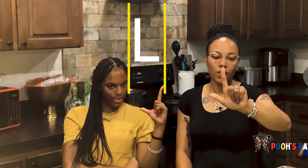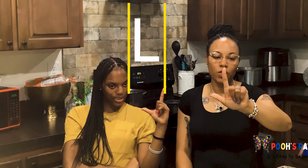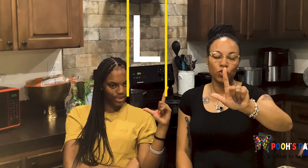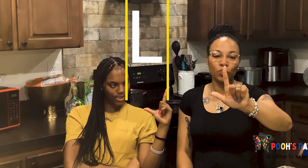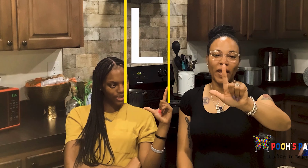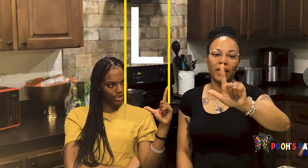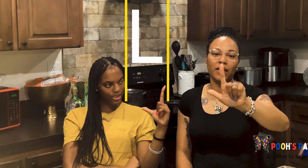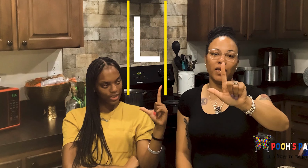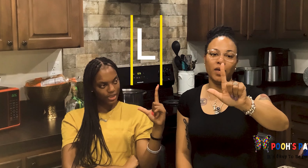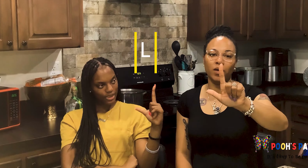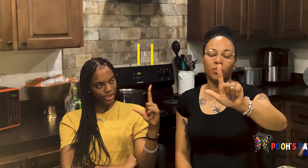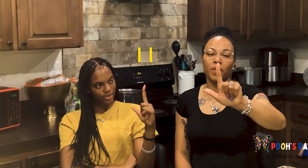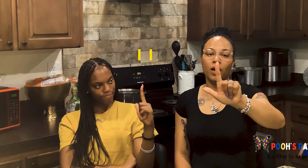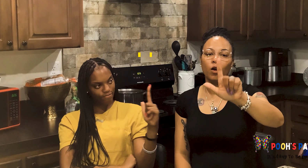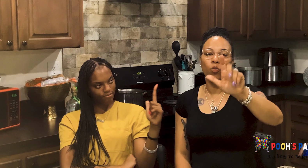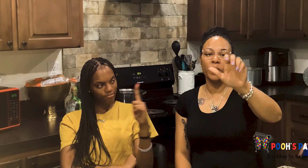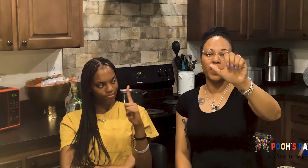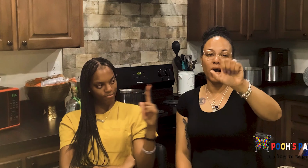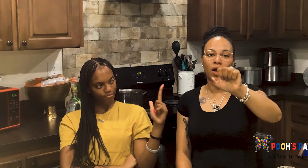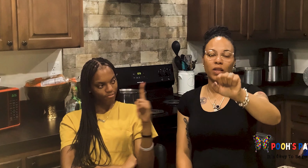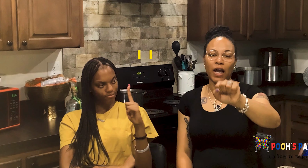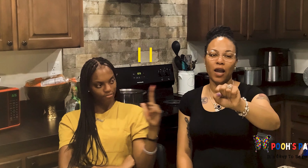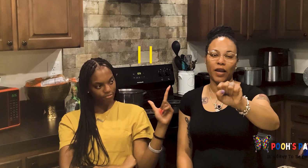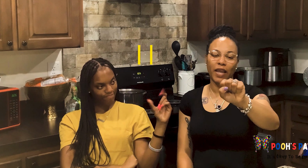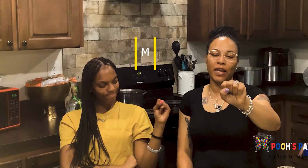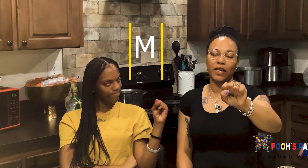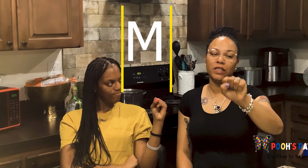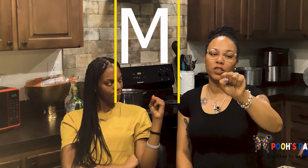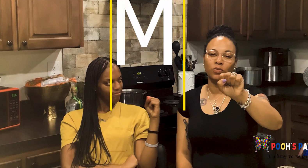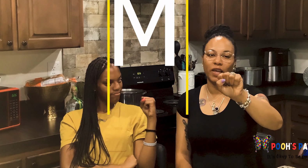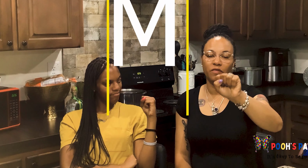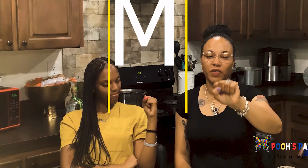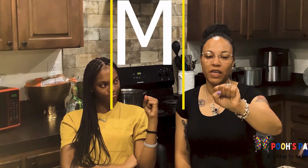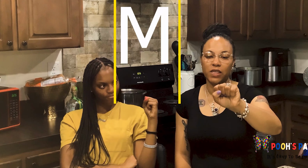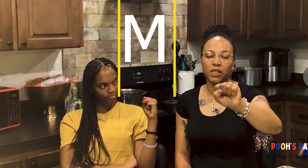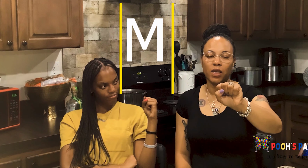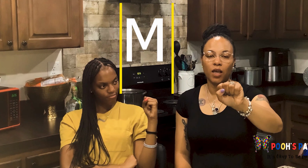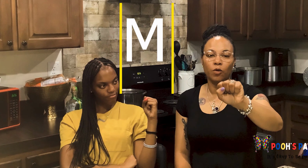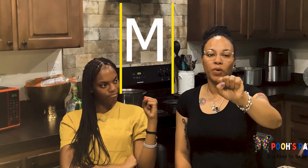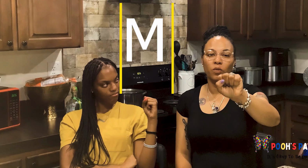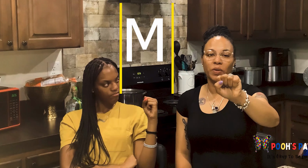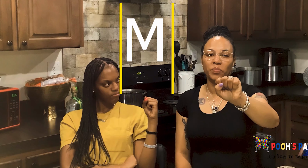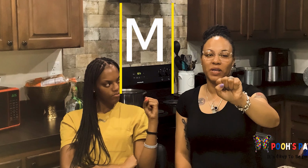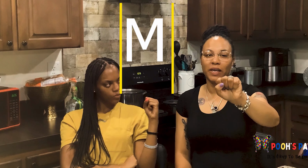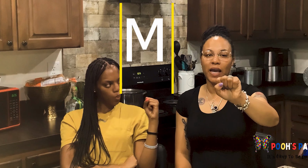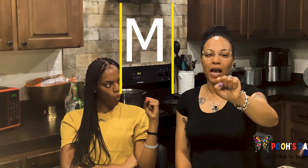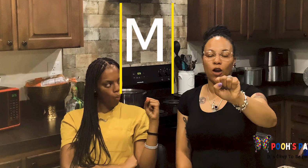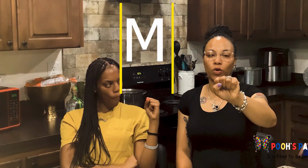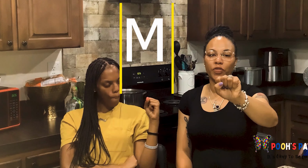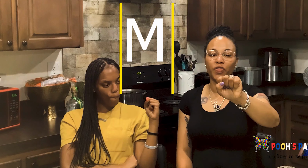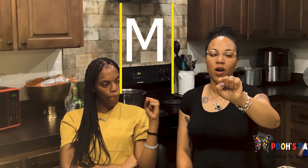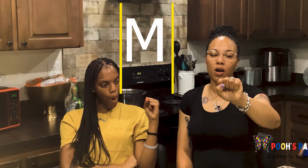To make an M, we ball our hand into a fist, but we put our